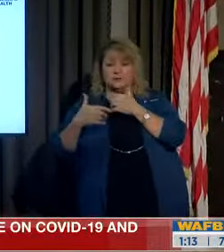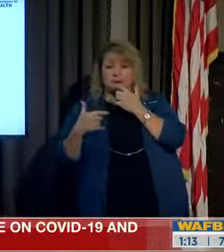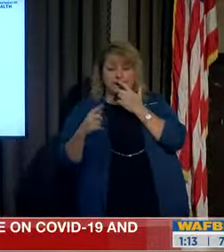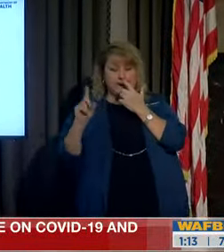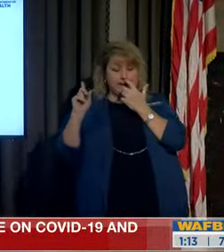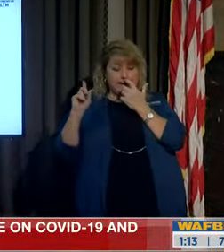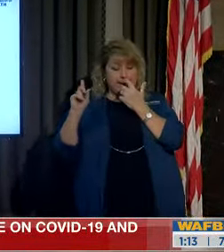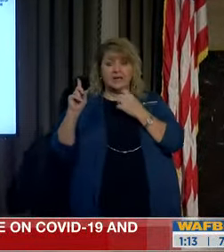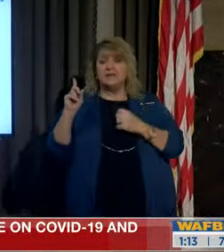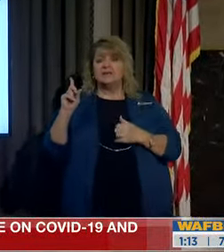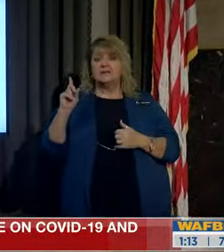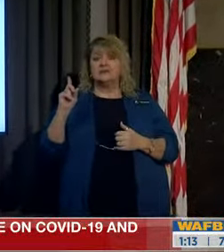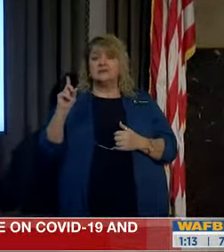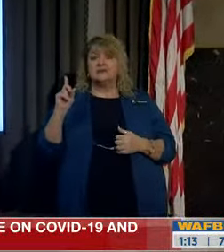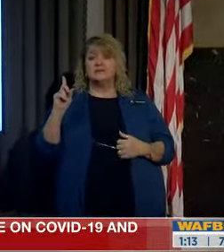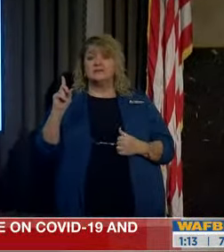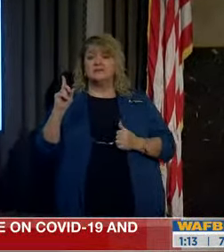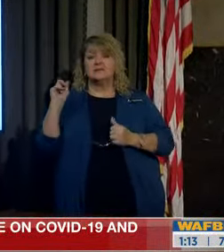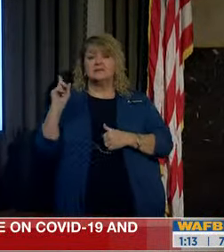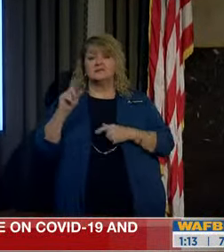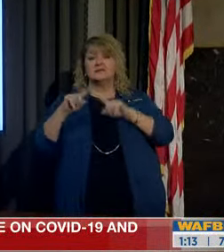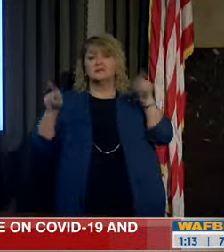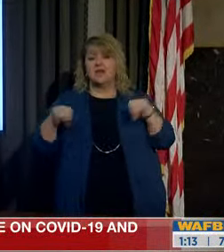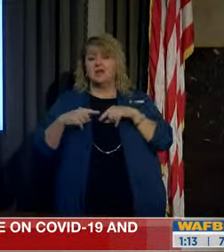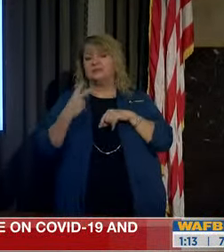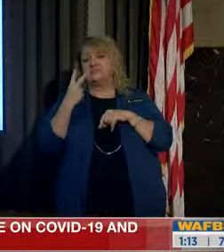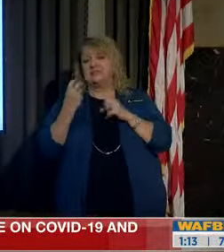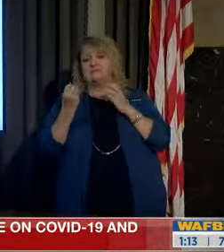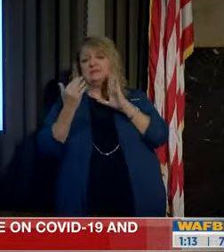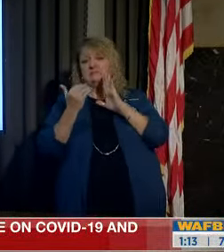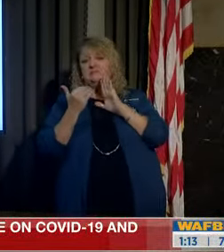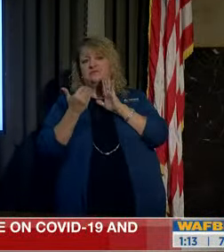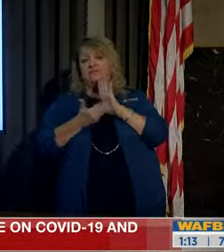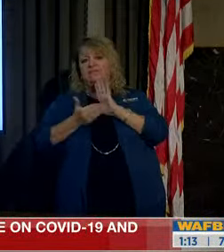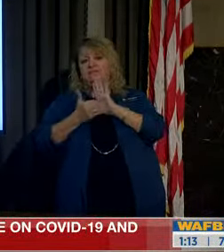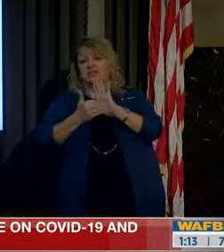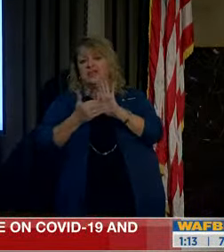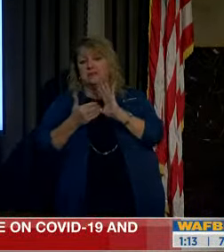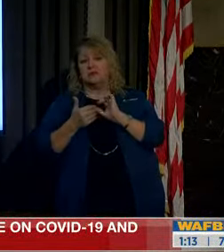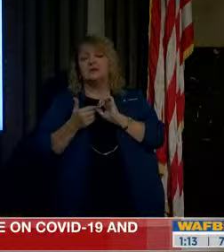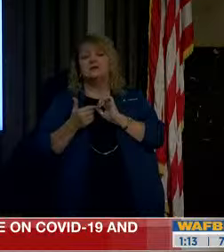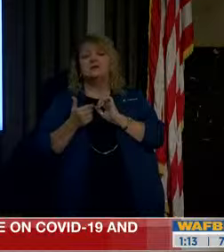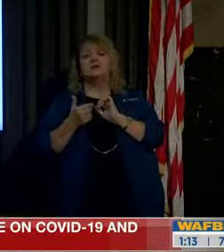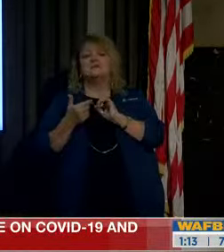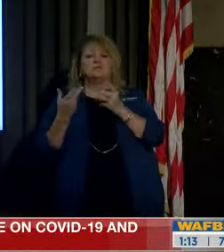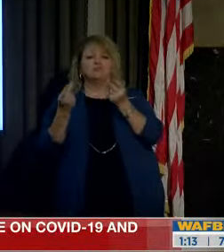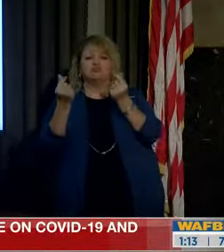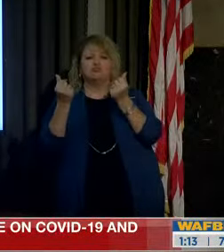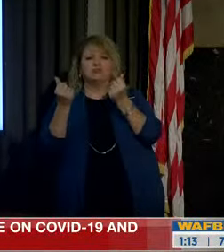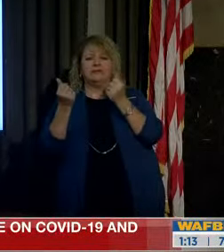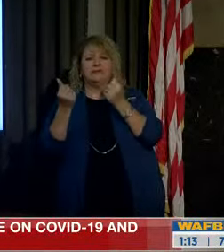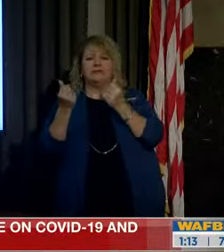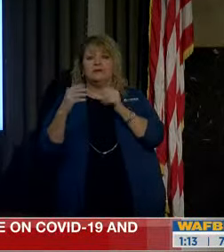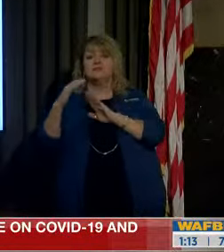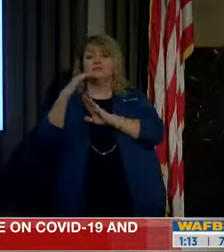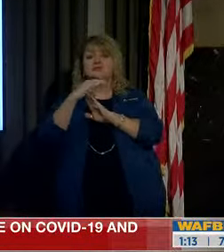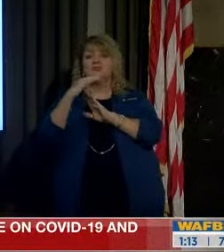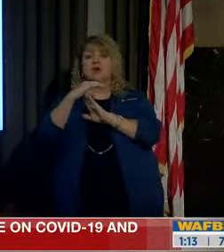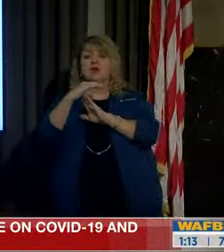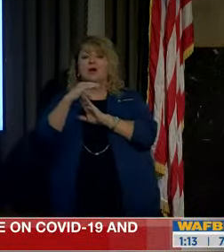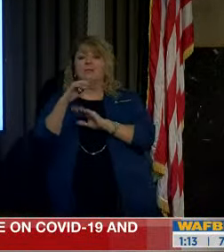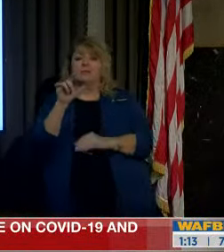This is the four-quadrant slide that we've looked at a number of times now. I'm going to walk through very, very briefly on this. On the top